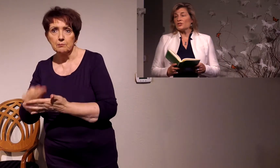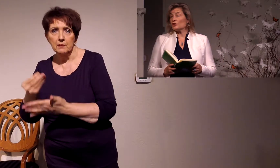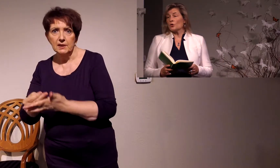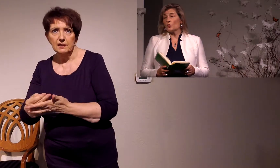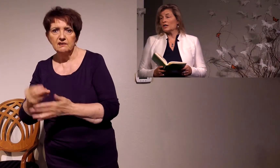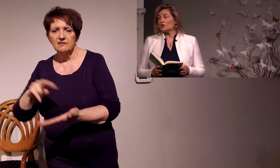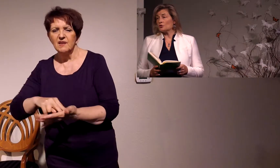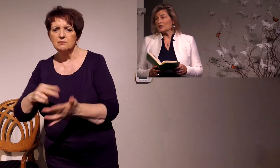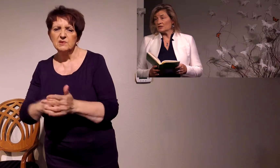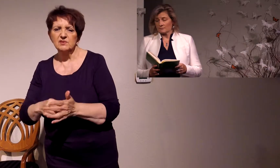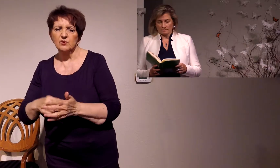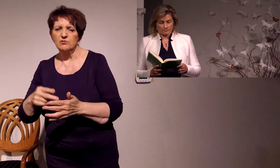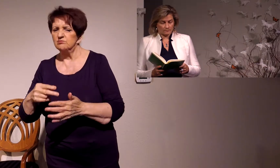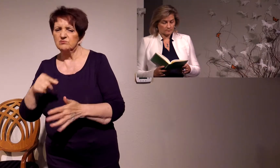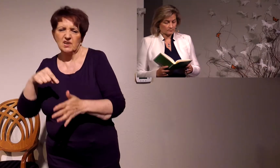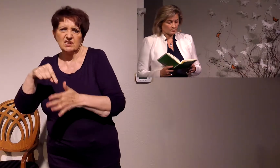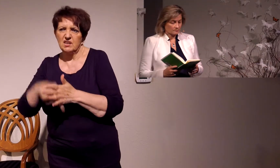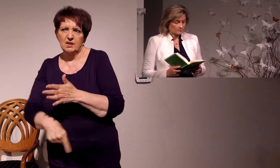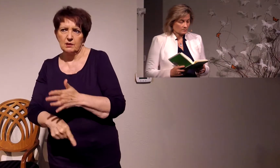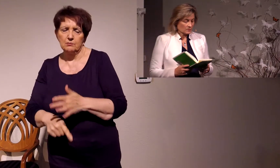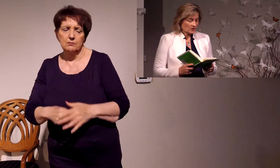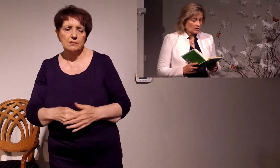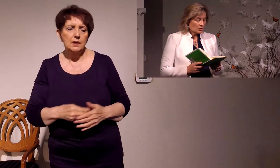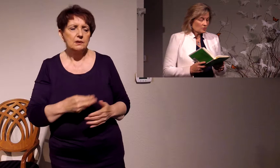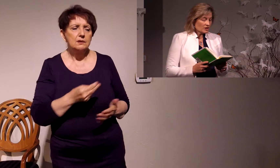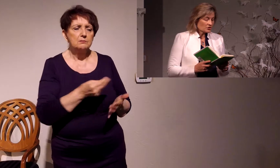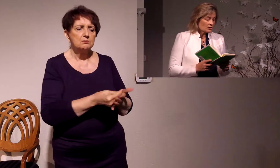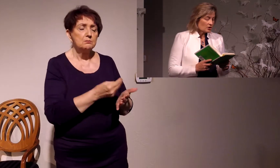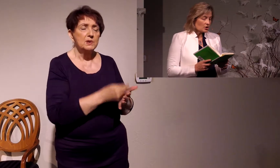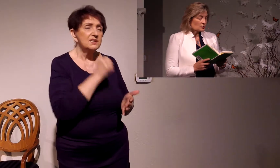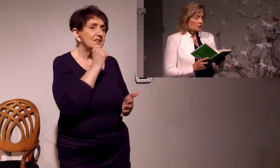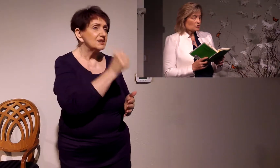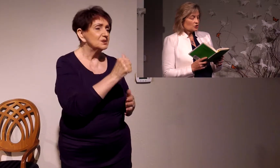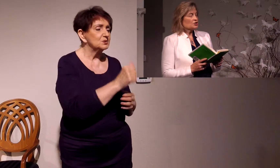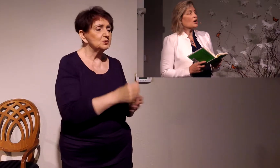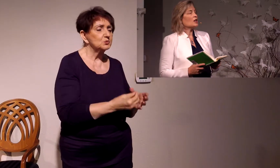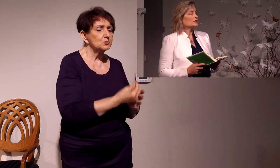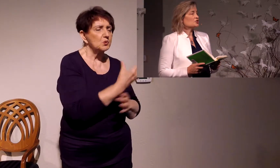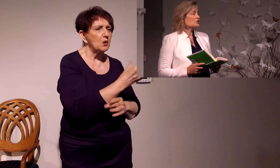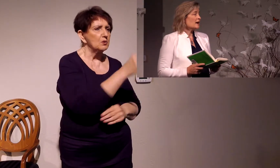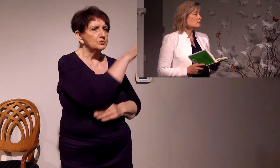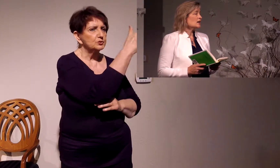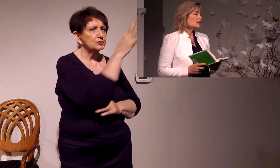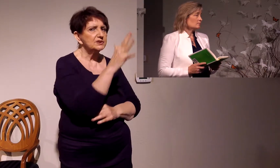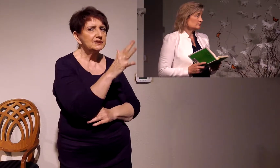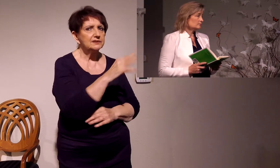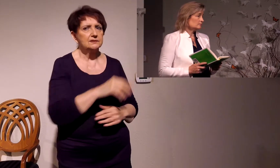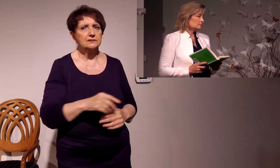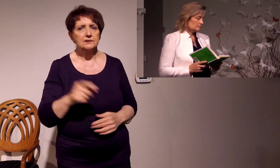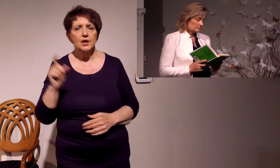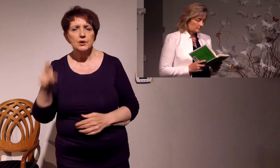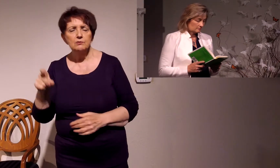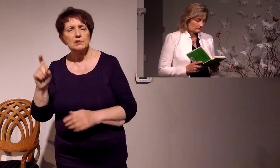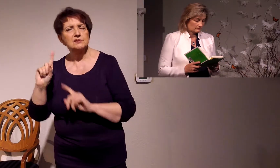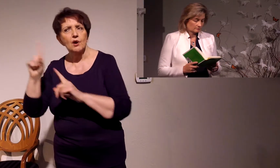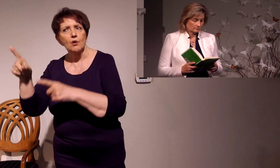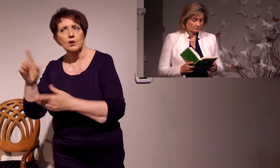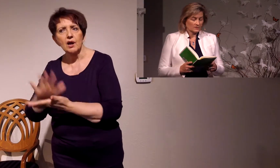Money doesn't grow on trees. You must go to a good college to make money.